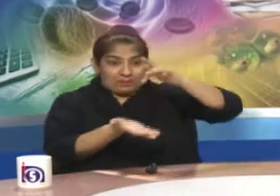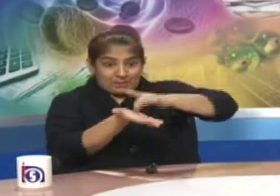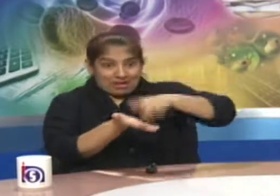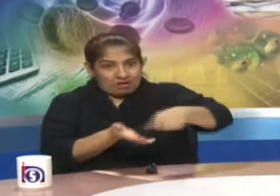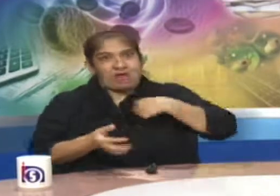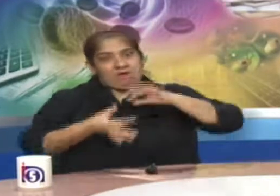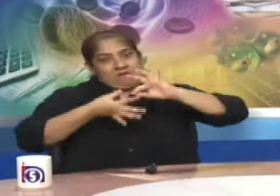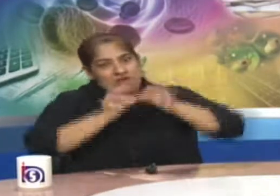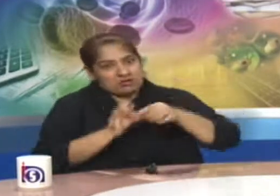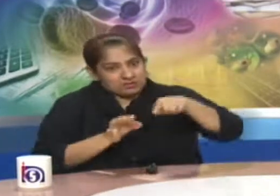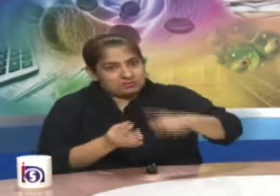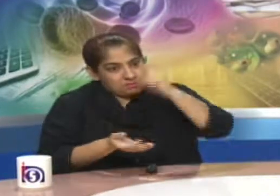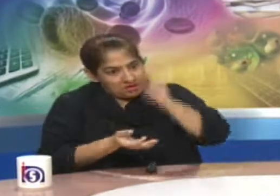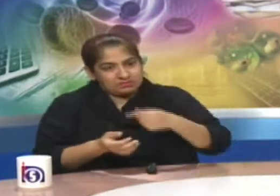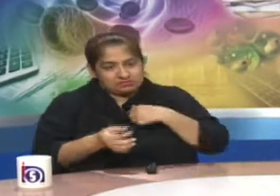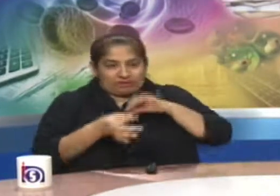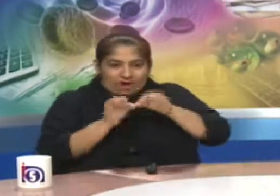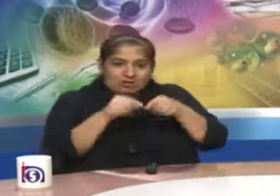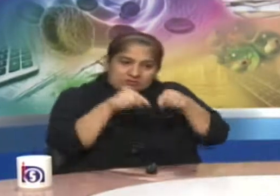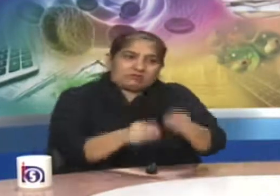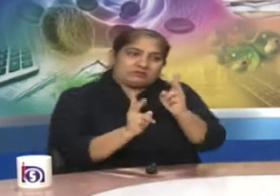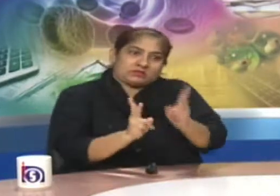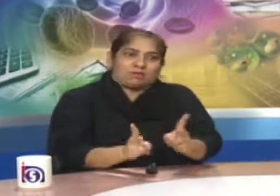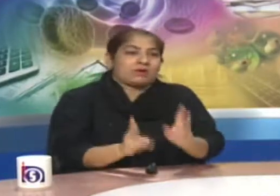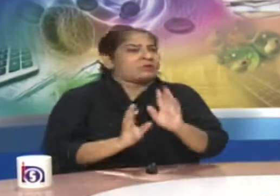In the primary market, there is no fixed location.